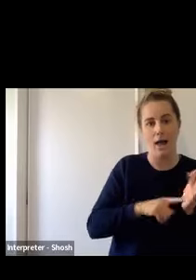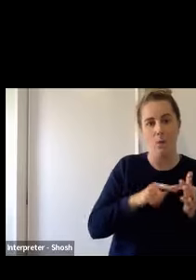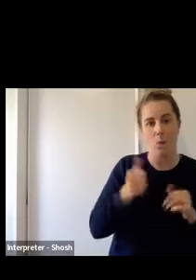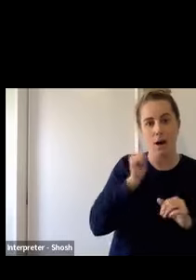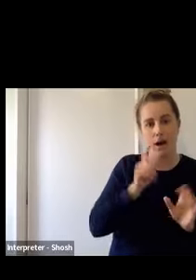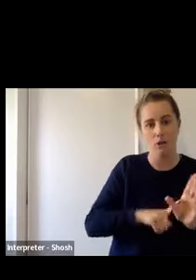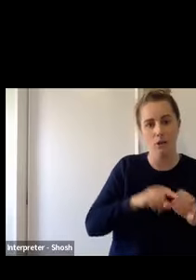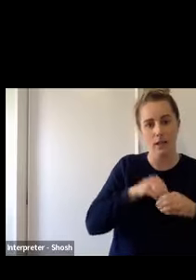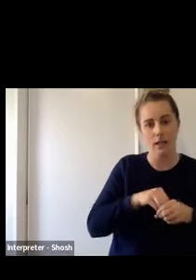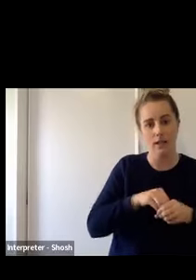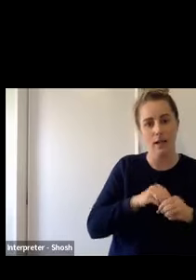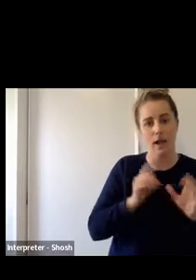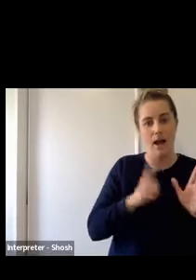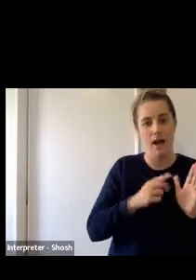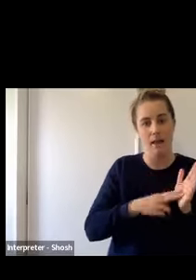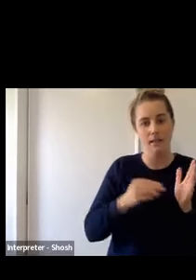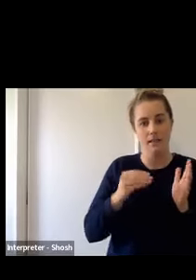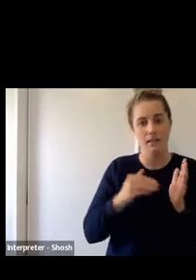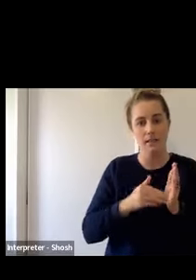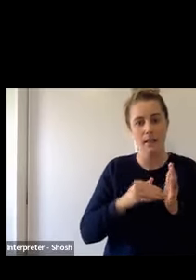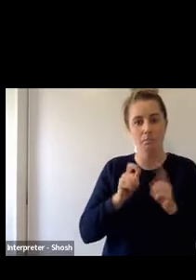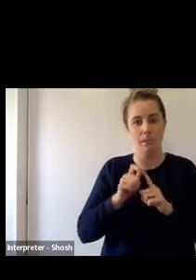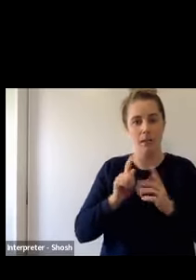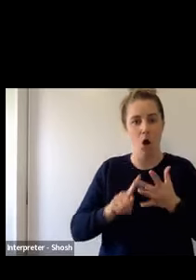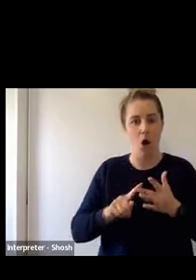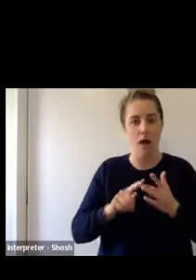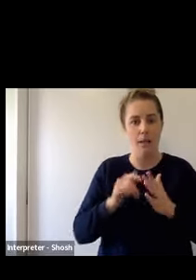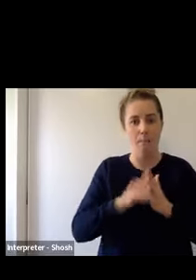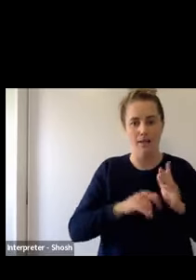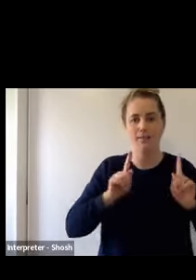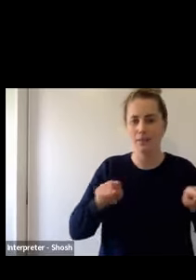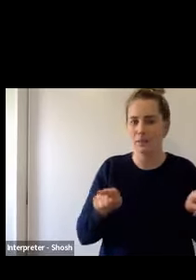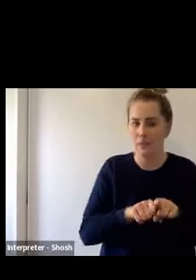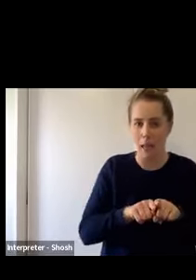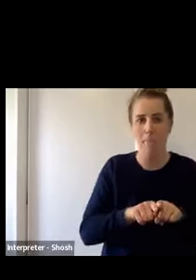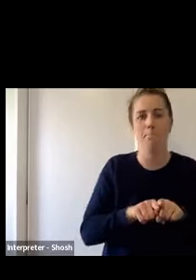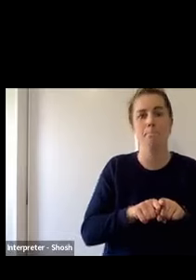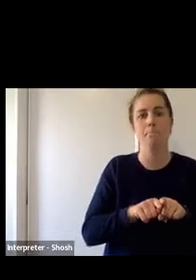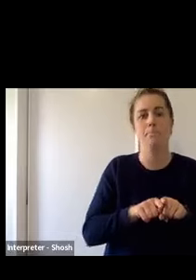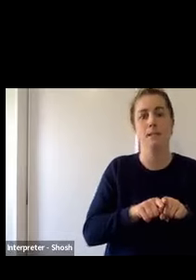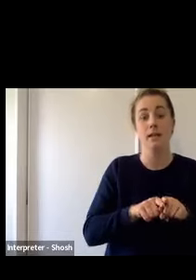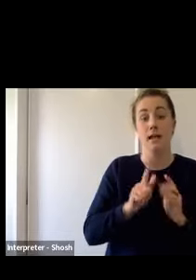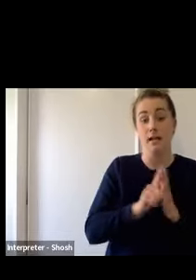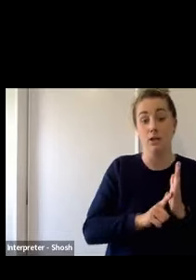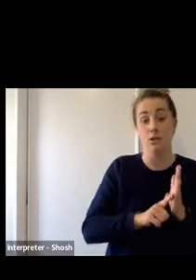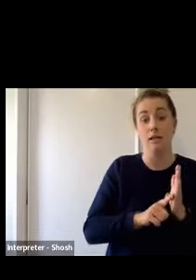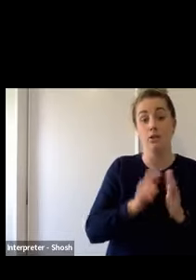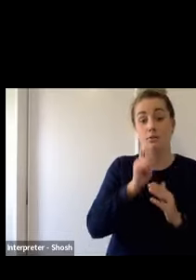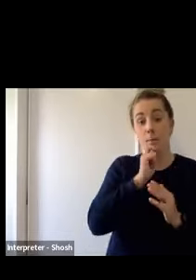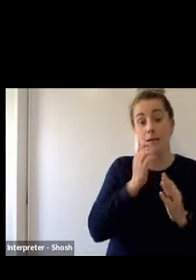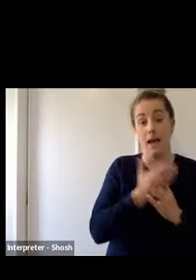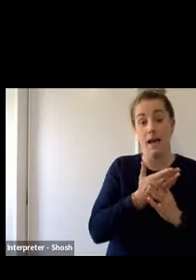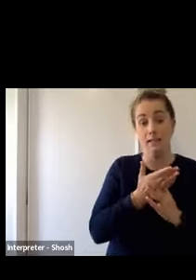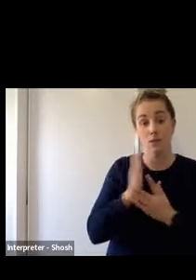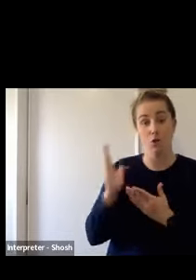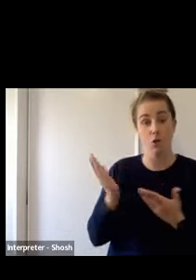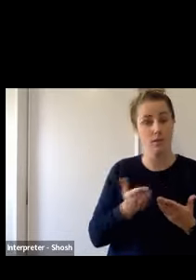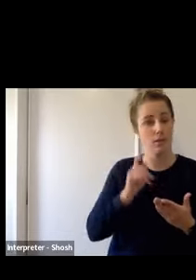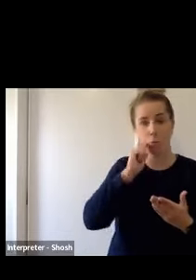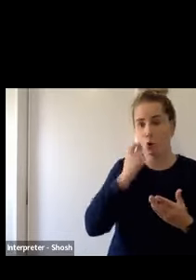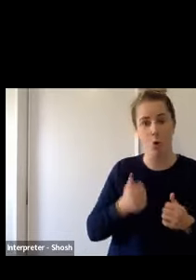the RNZPM bill environment still stands, and that is that legislation for media access services would not be a